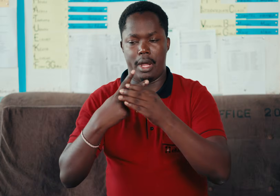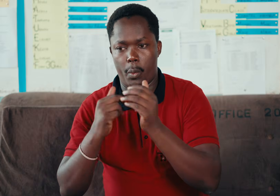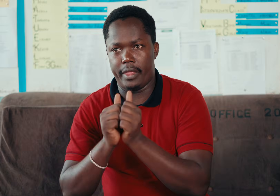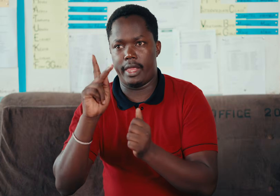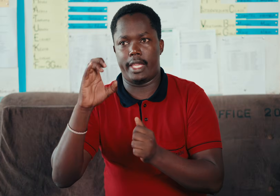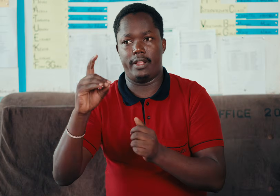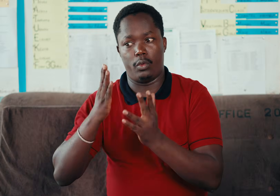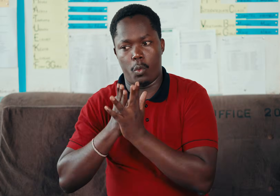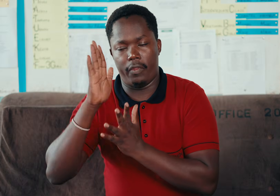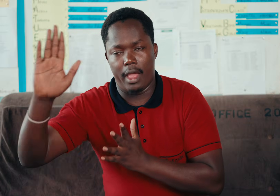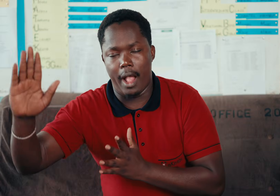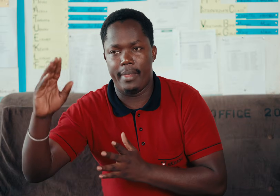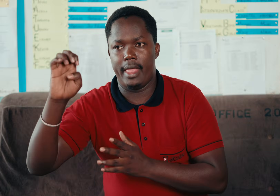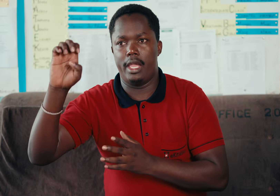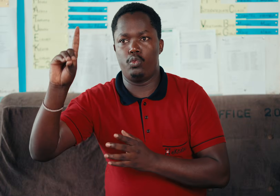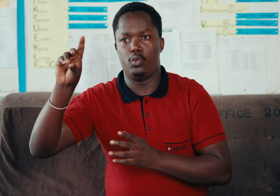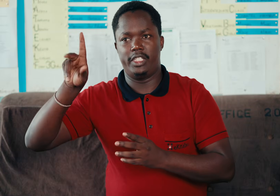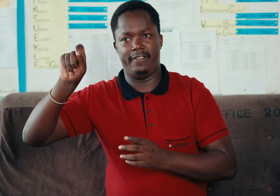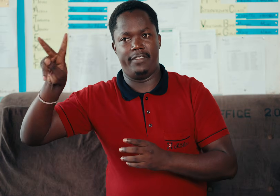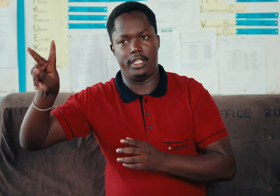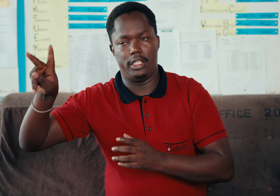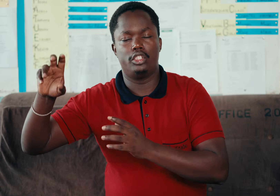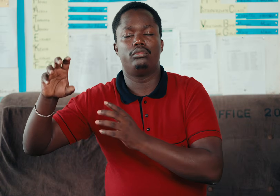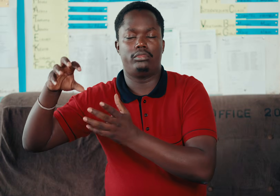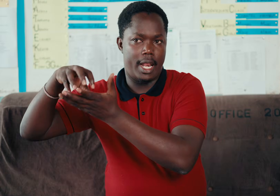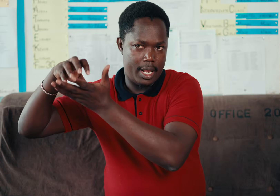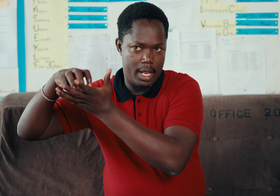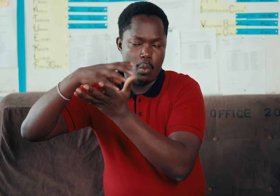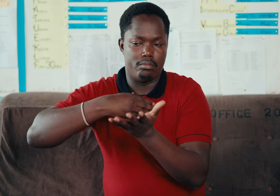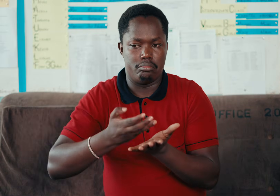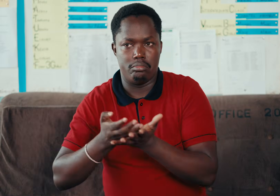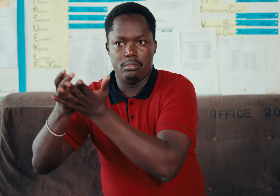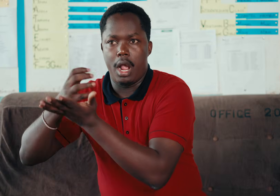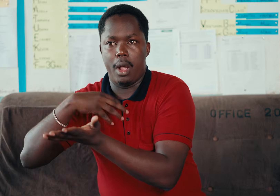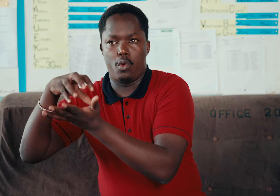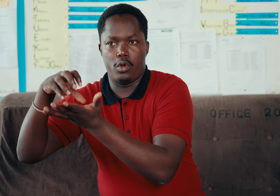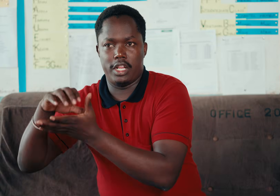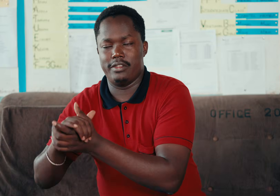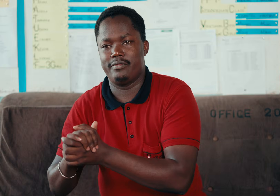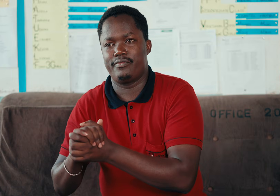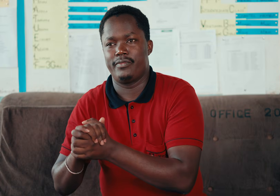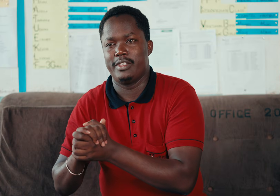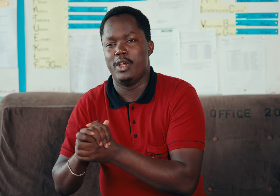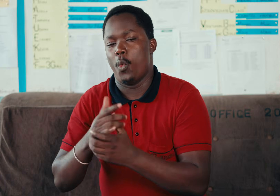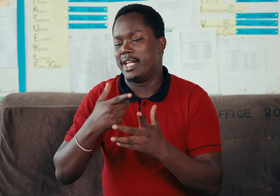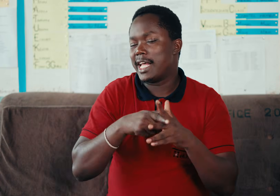KSL was birthed. We partnered with KICD through Edu TV and channel, and we broadcasted our content